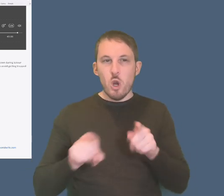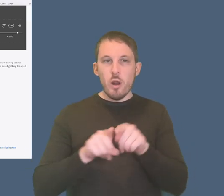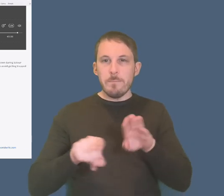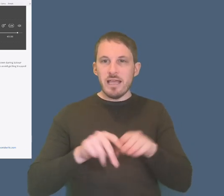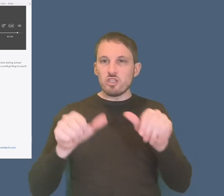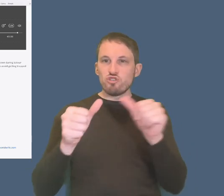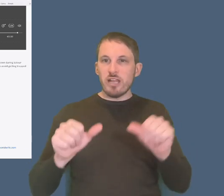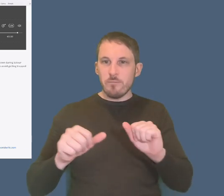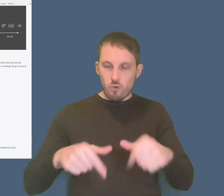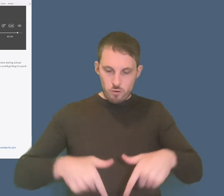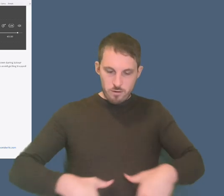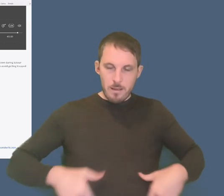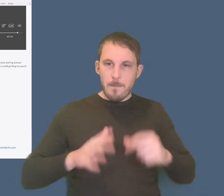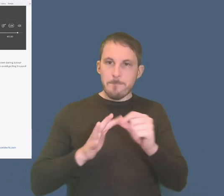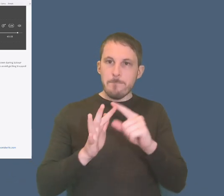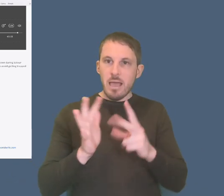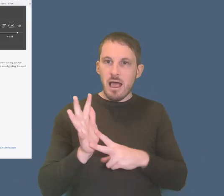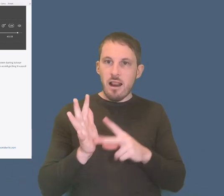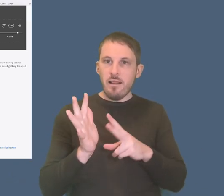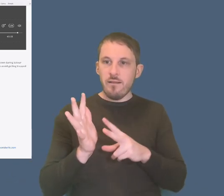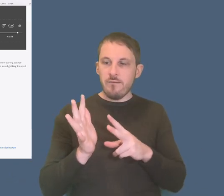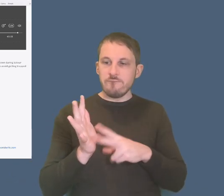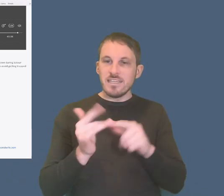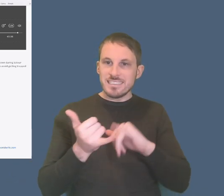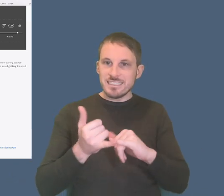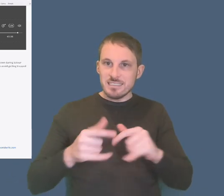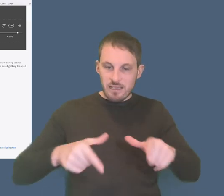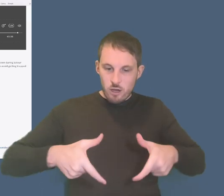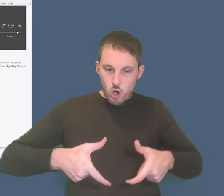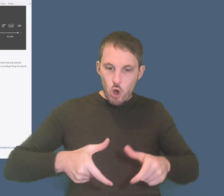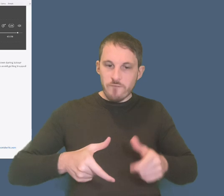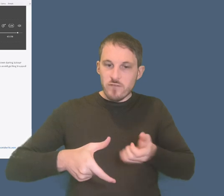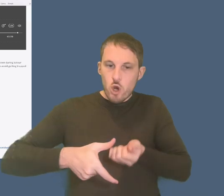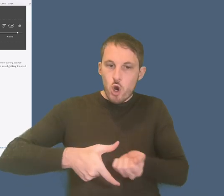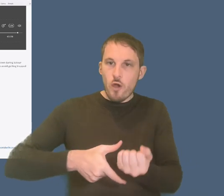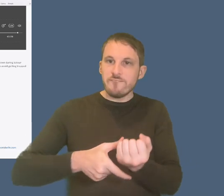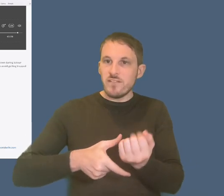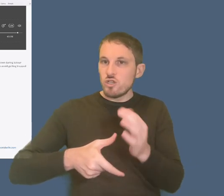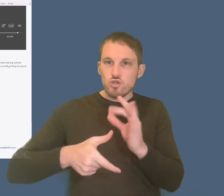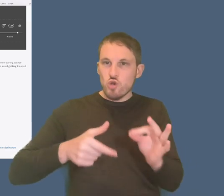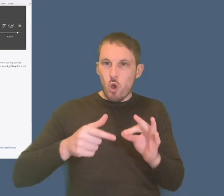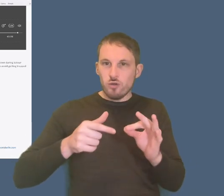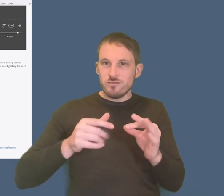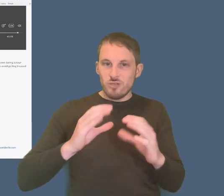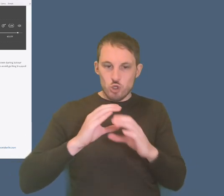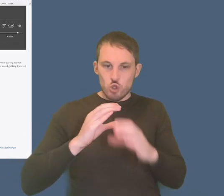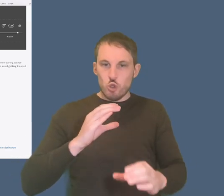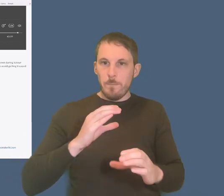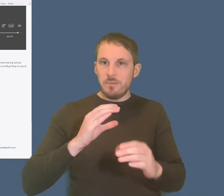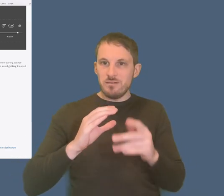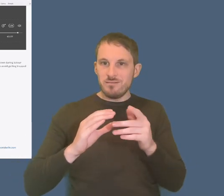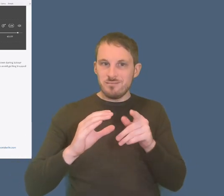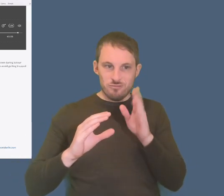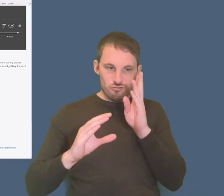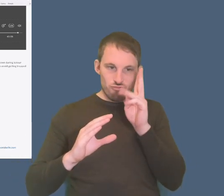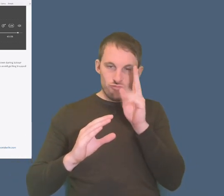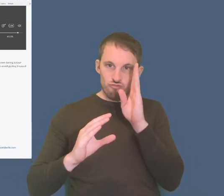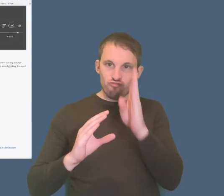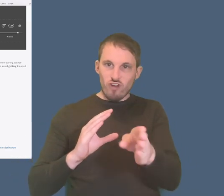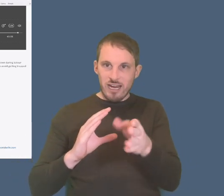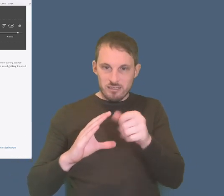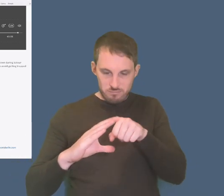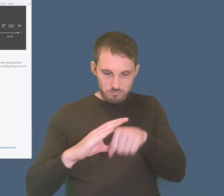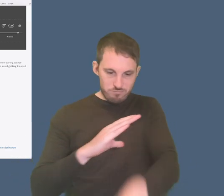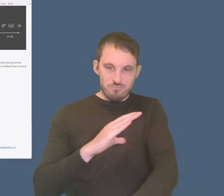the importance of going with the curve. It's not a straight down tube. Your baby's going to have to navigate that